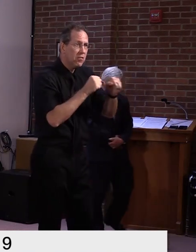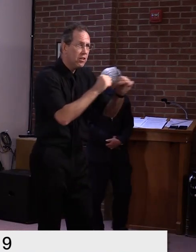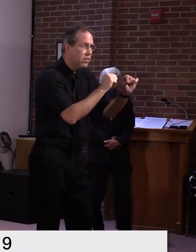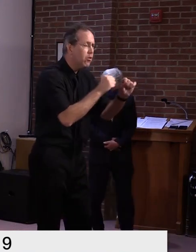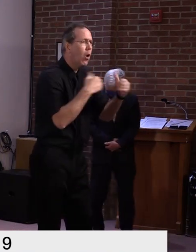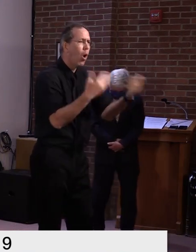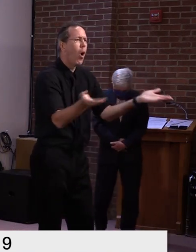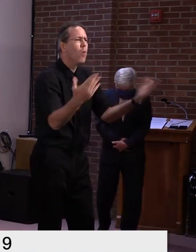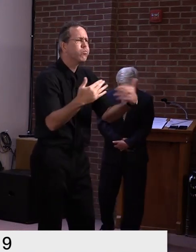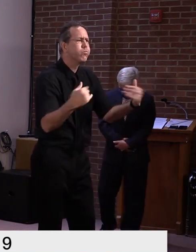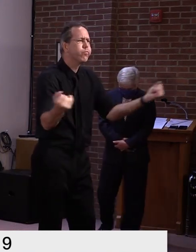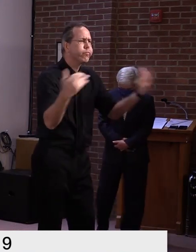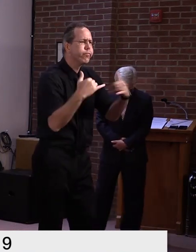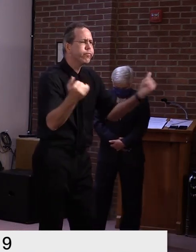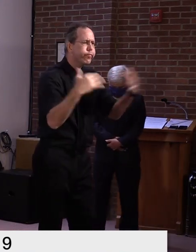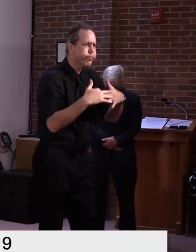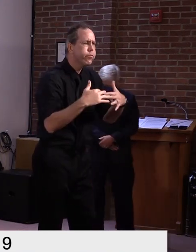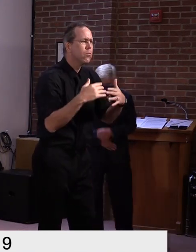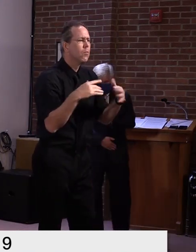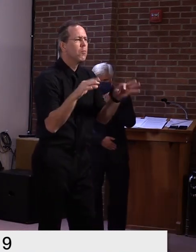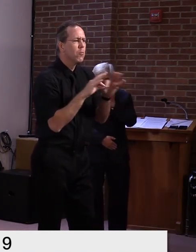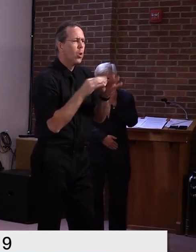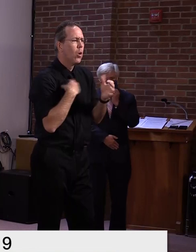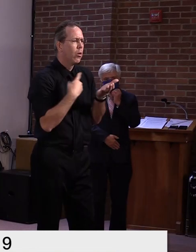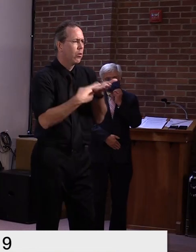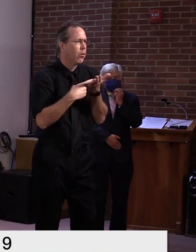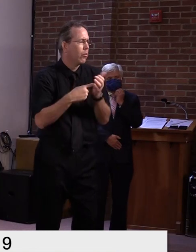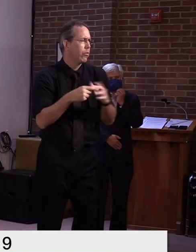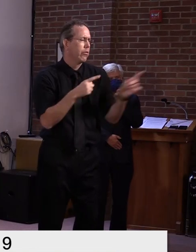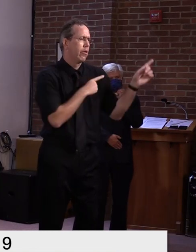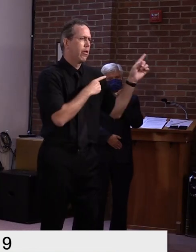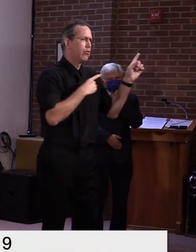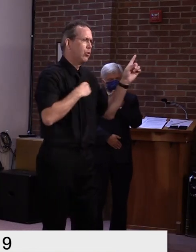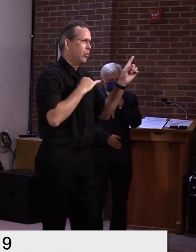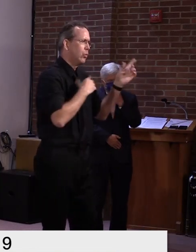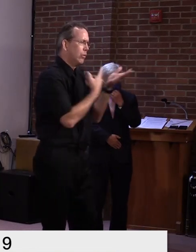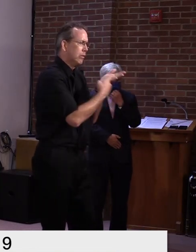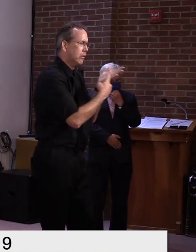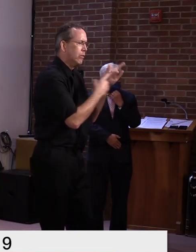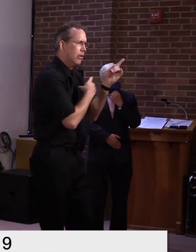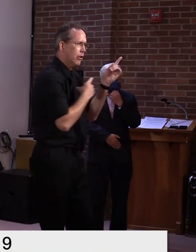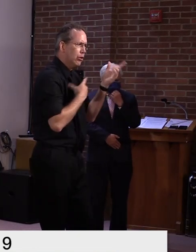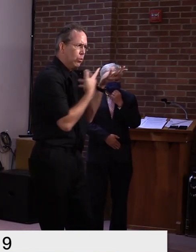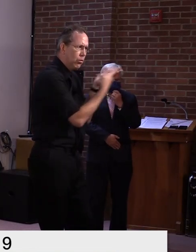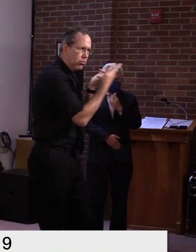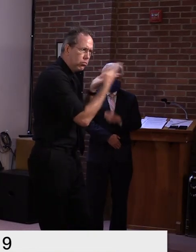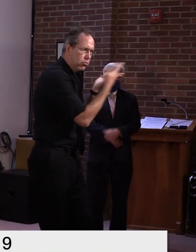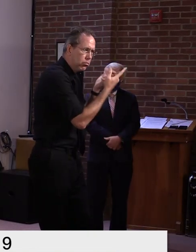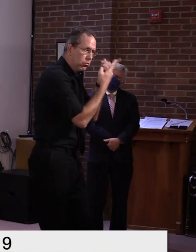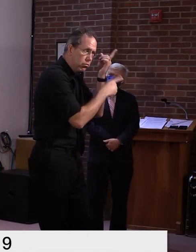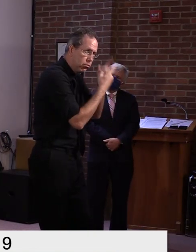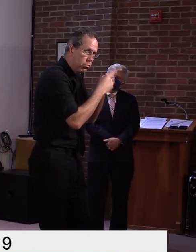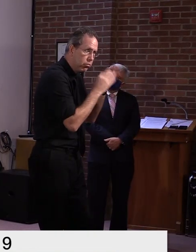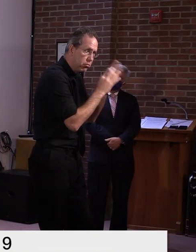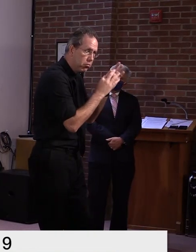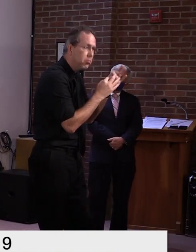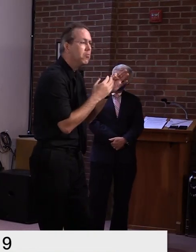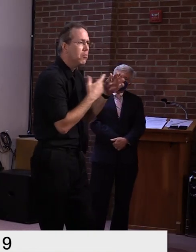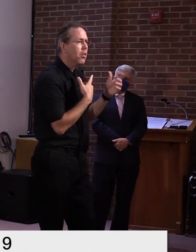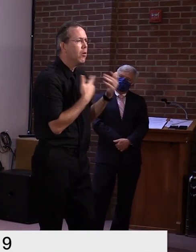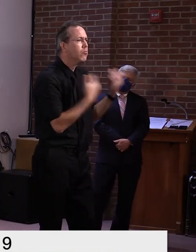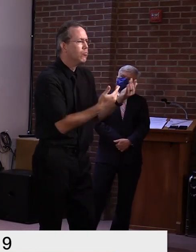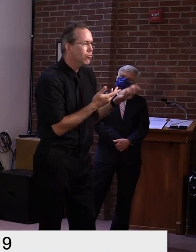have these conversations with the legislature, and we'll work through that. And if they don't think it's